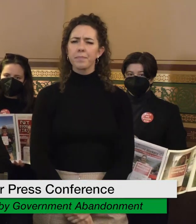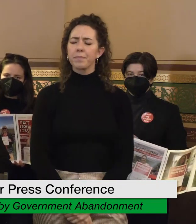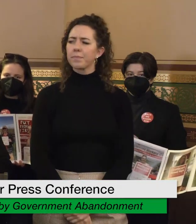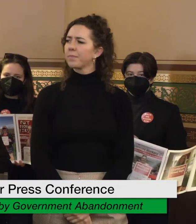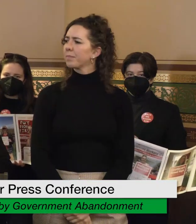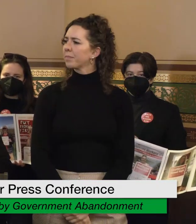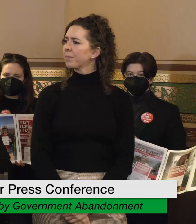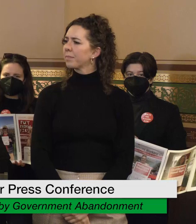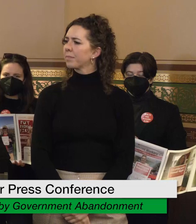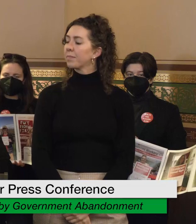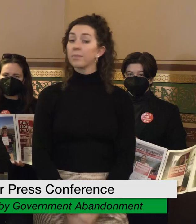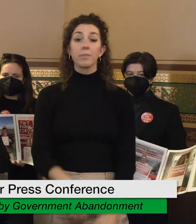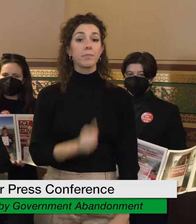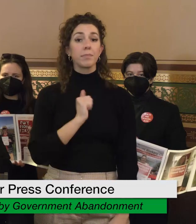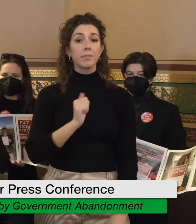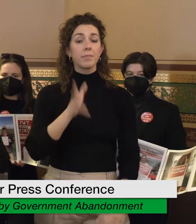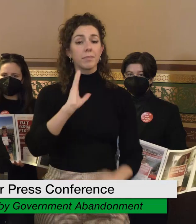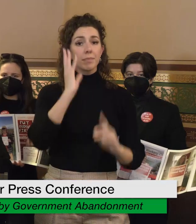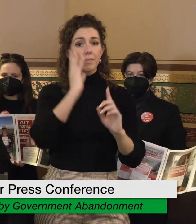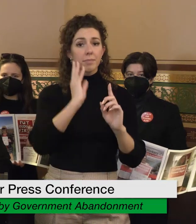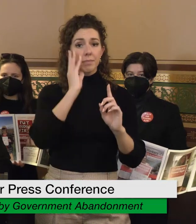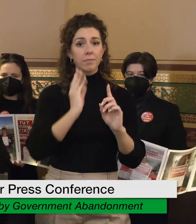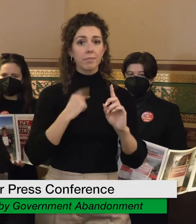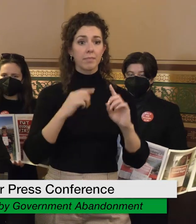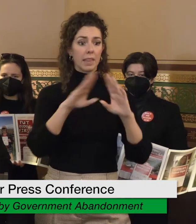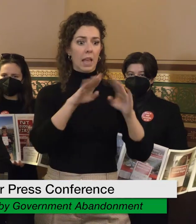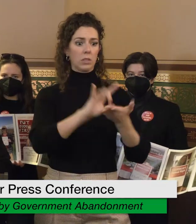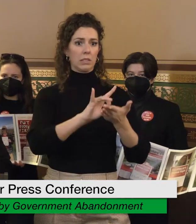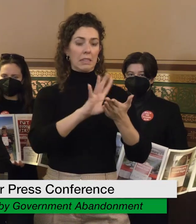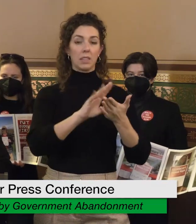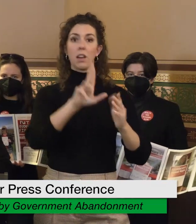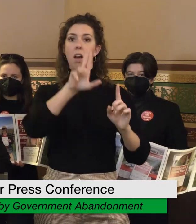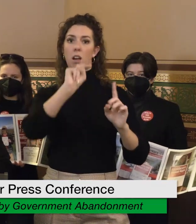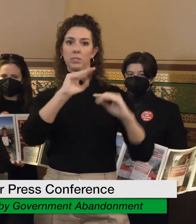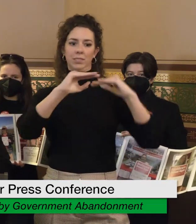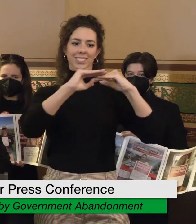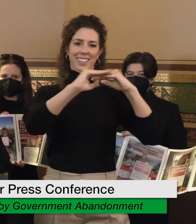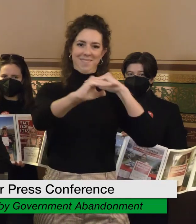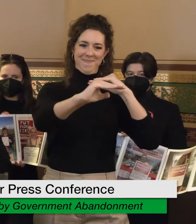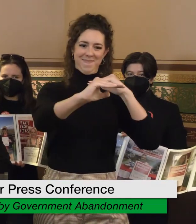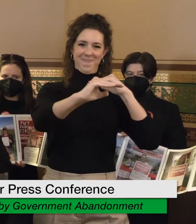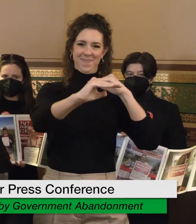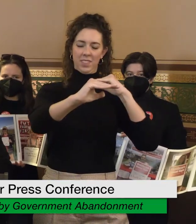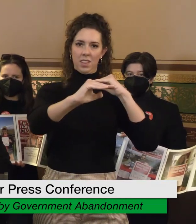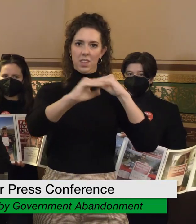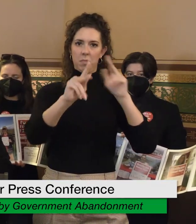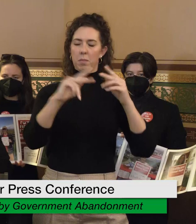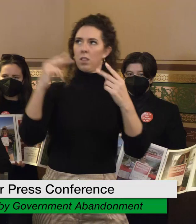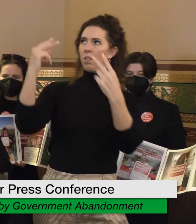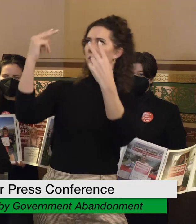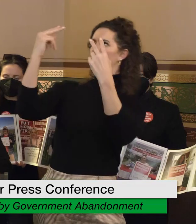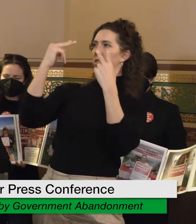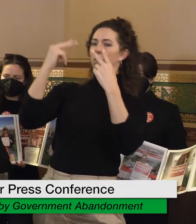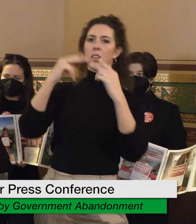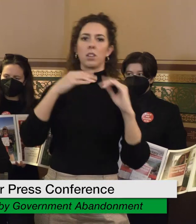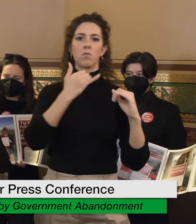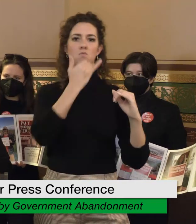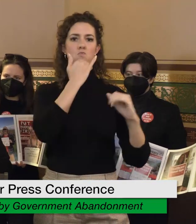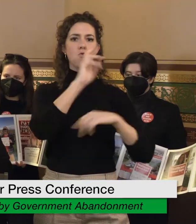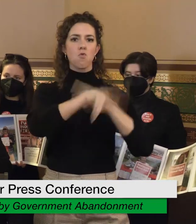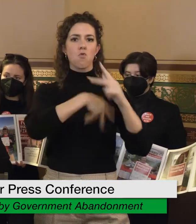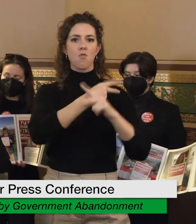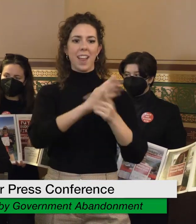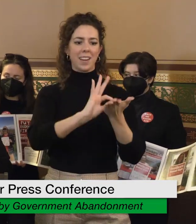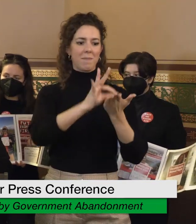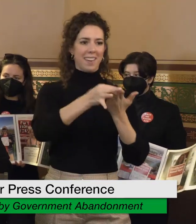Having been unstably housed, the information that I was on the wrong kind of Medicaid went to the wrong address,